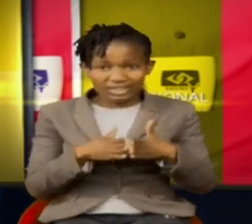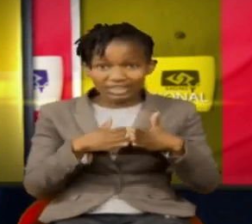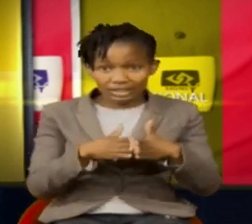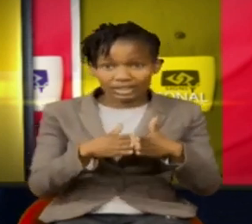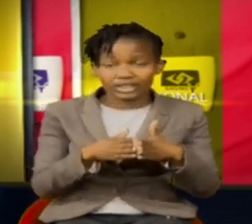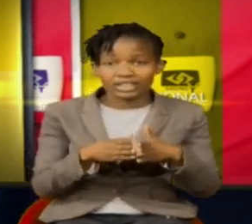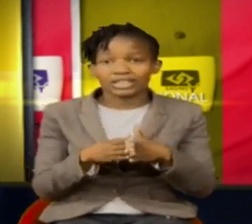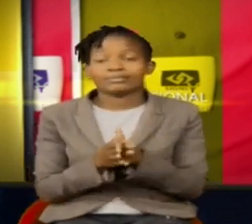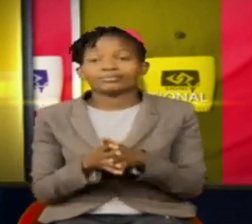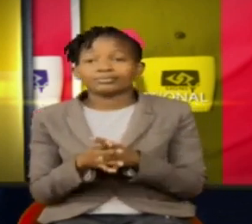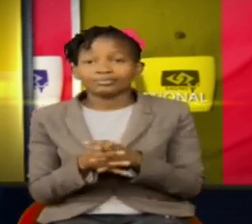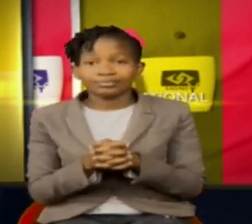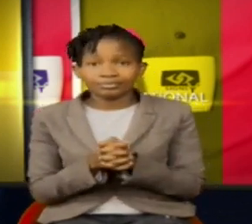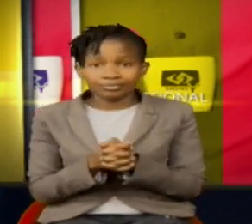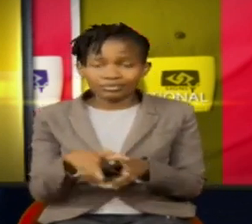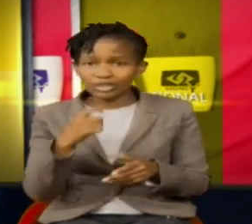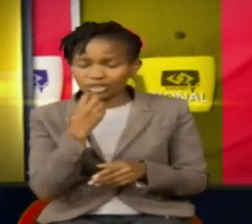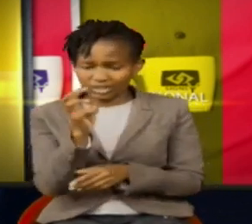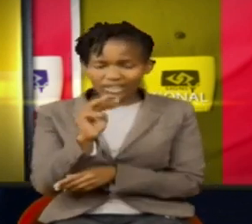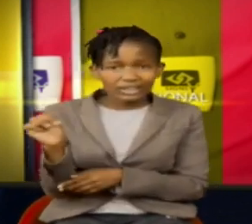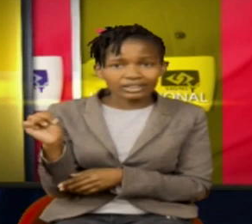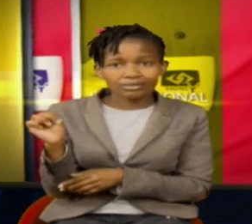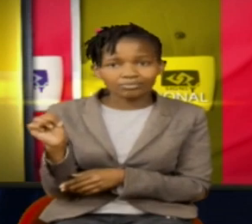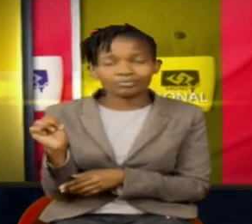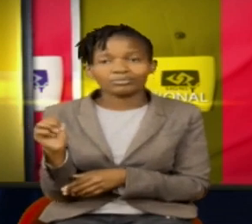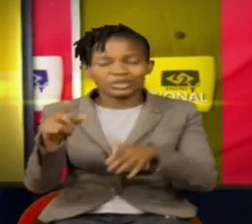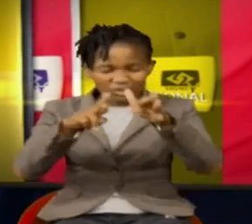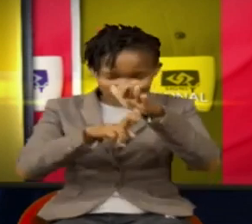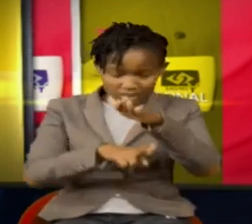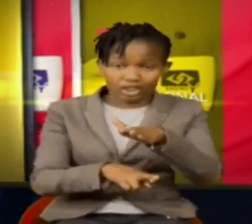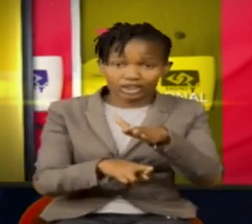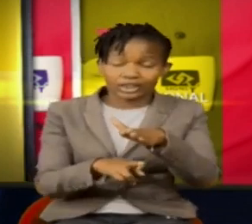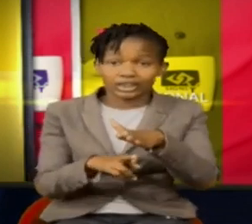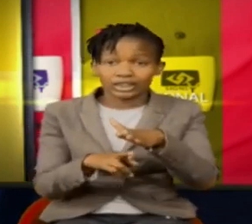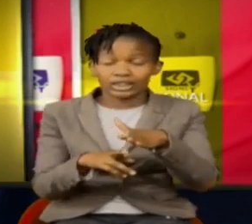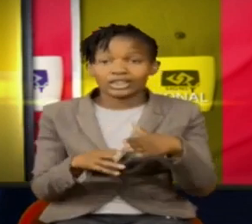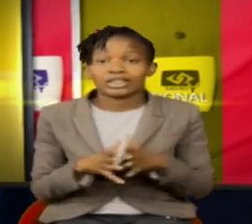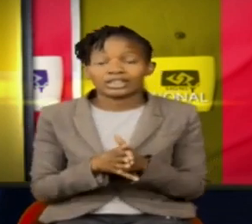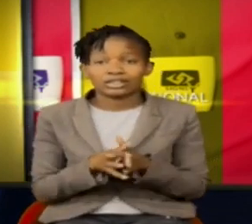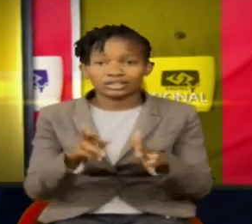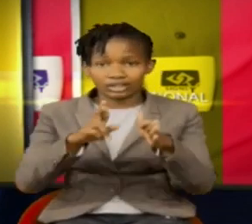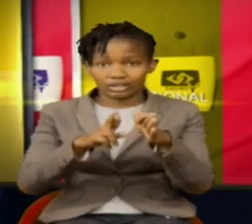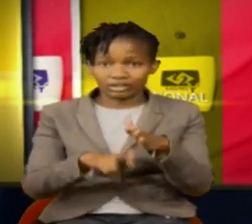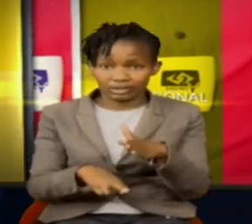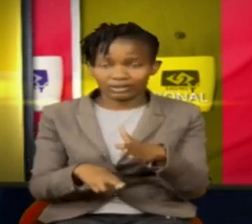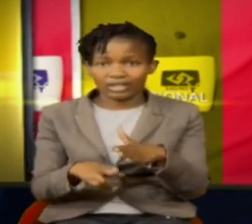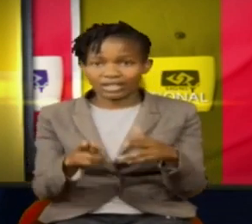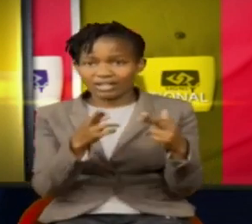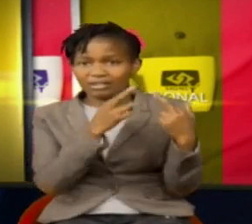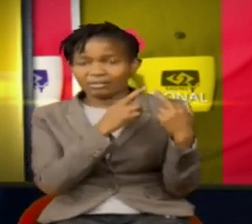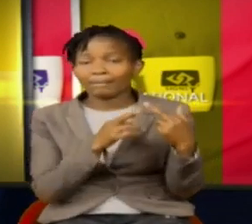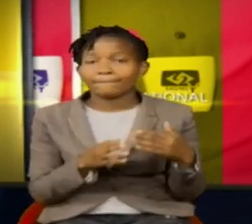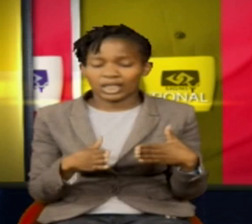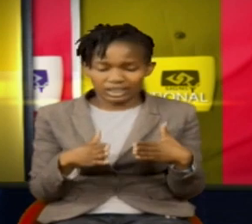people who are able to make their own choices. So you're telling these young people to Punguza sex? To Punguza irresponsible. Now think of it this way.